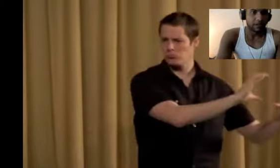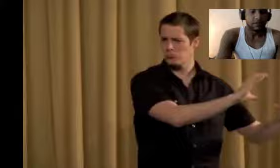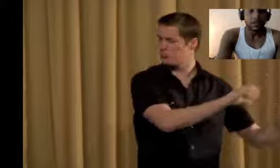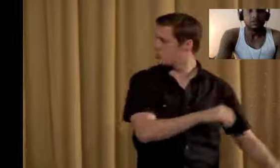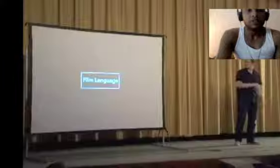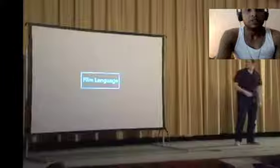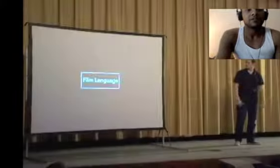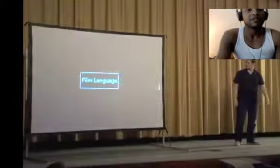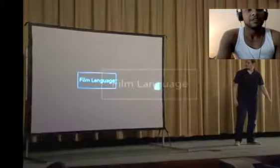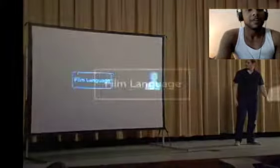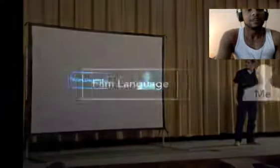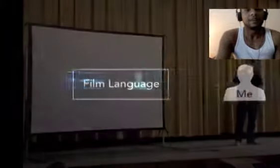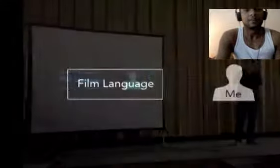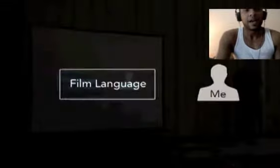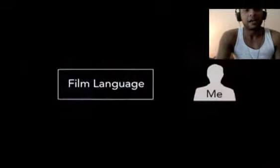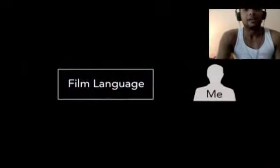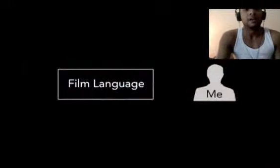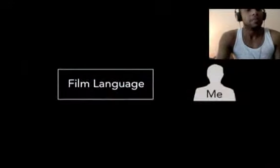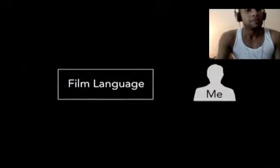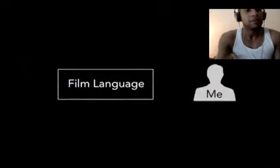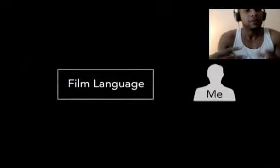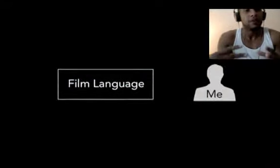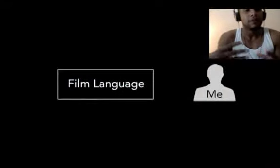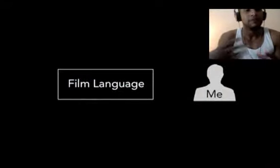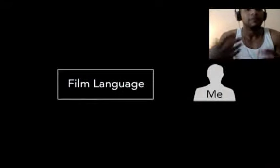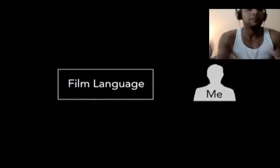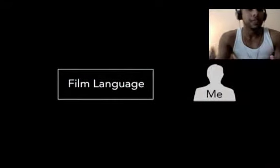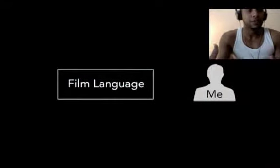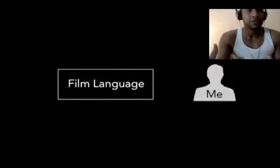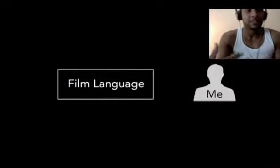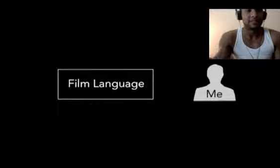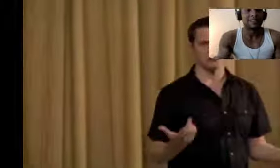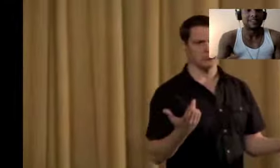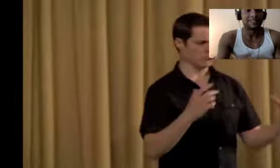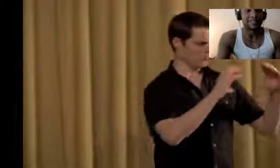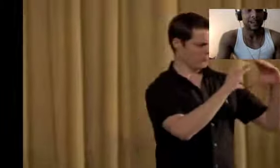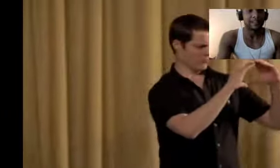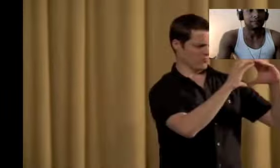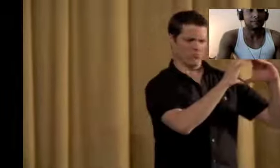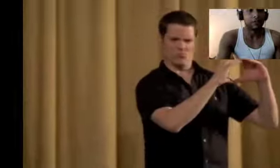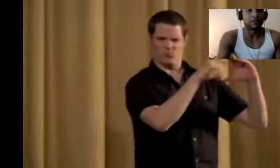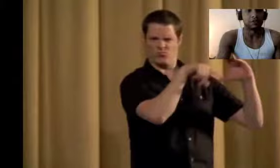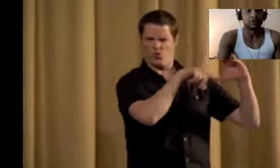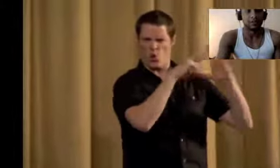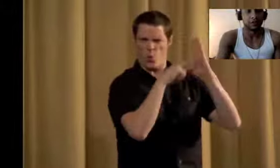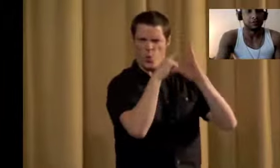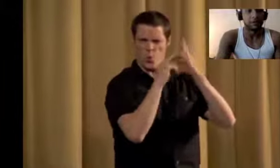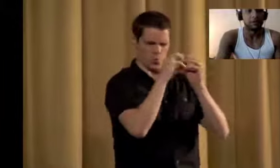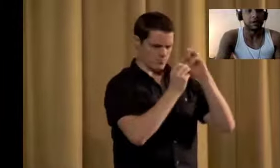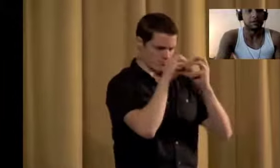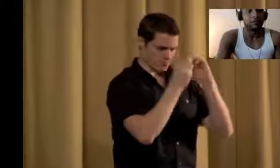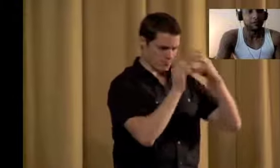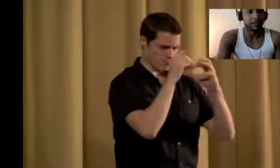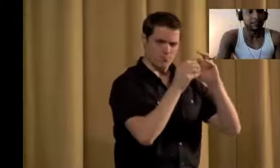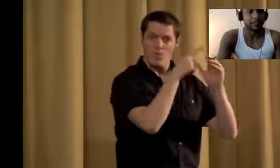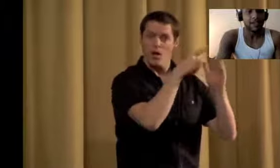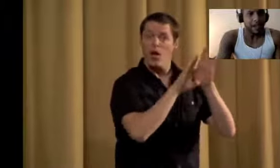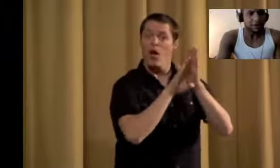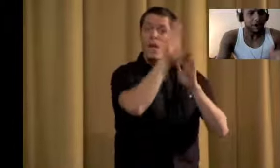Sometimes you need to take a step back, put the film language and the studies aside, and focus on yourself and the way you do things. You have all